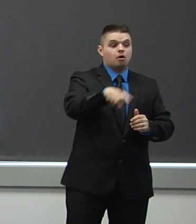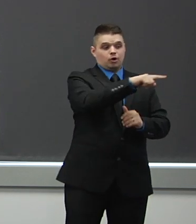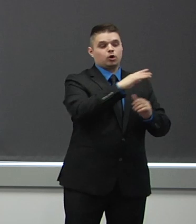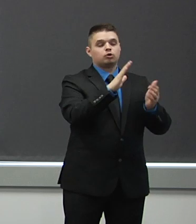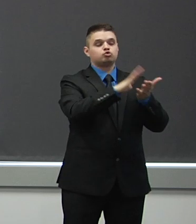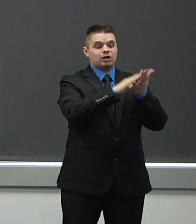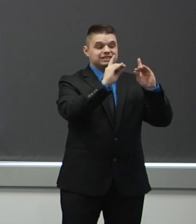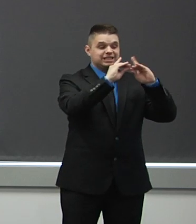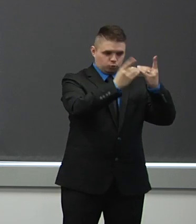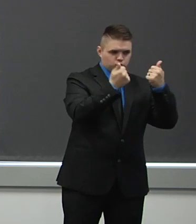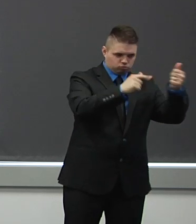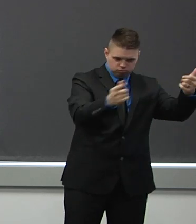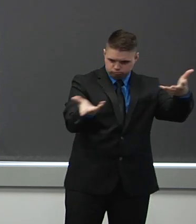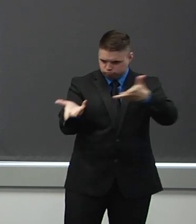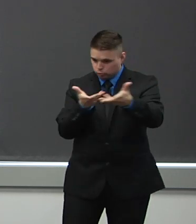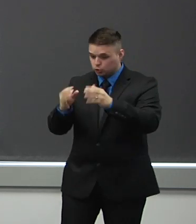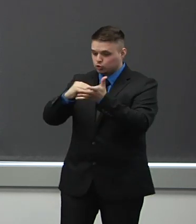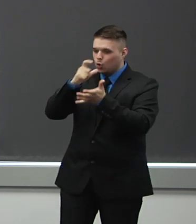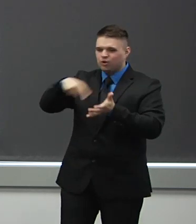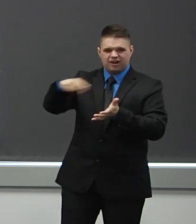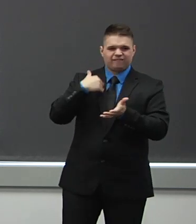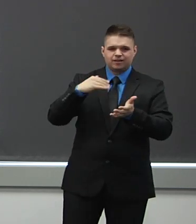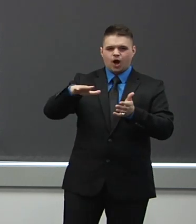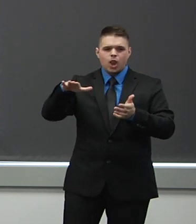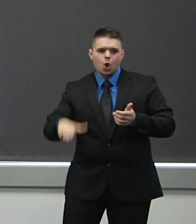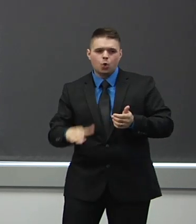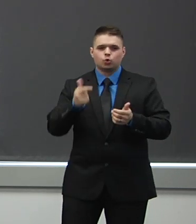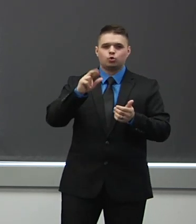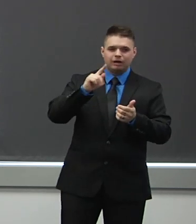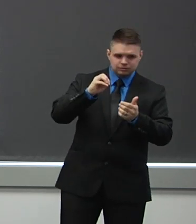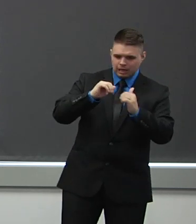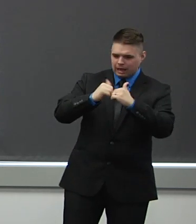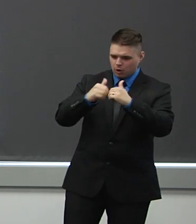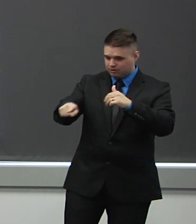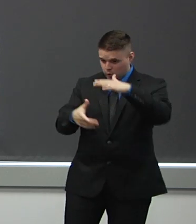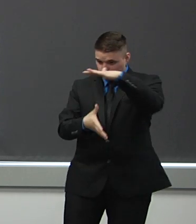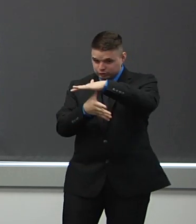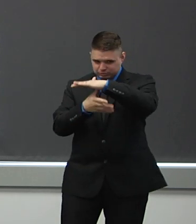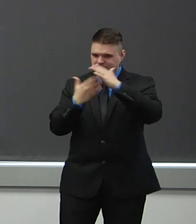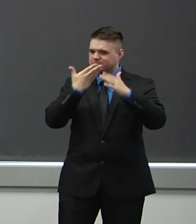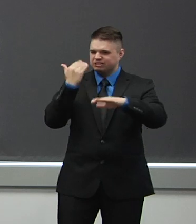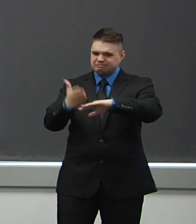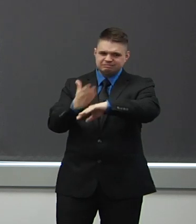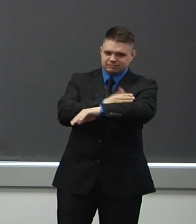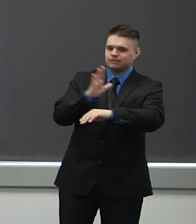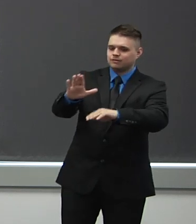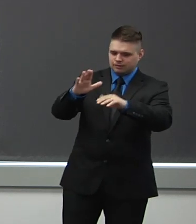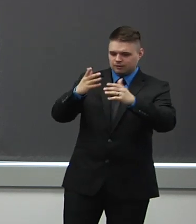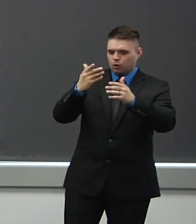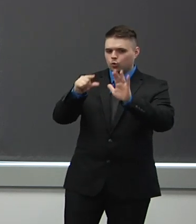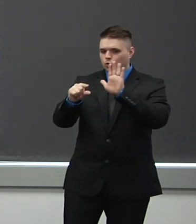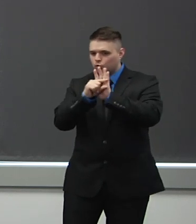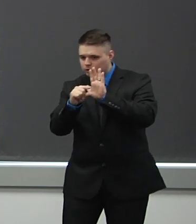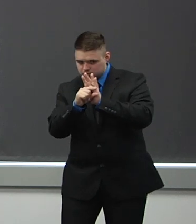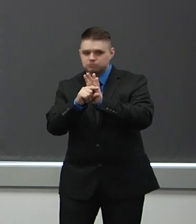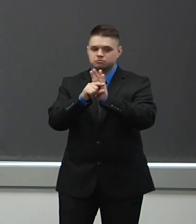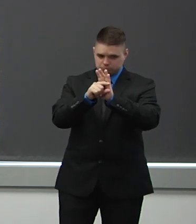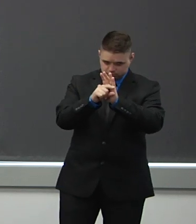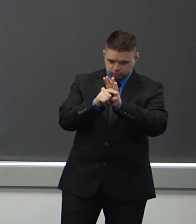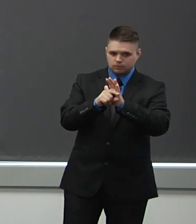finding creative ways to get these seniors the extra attention they need to get across the finish